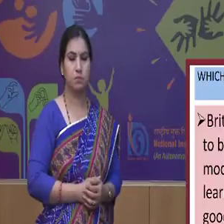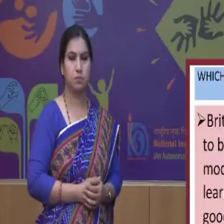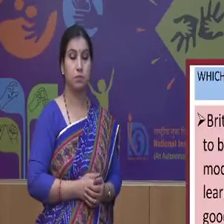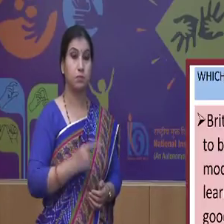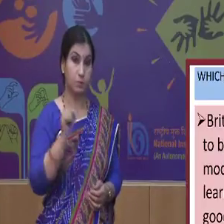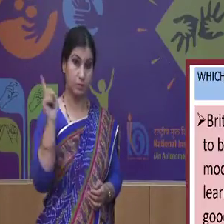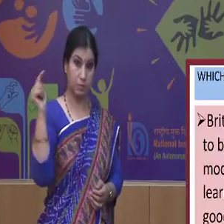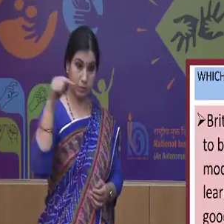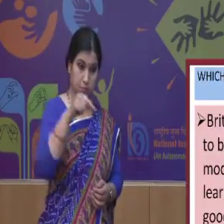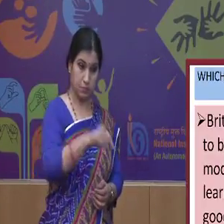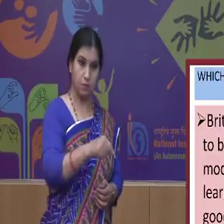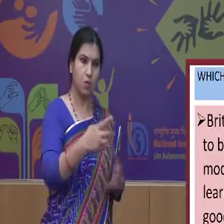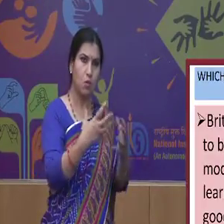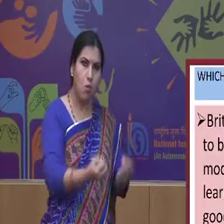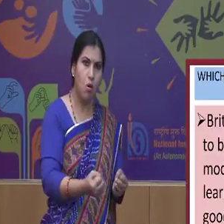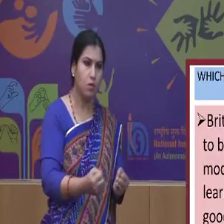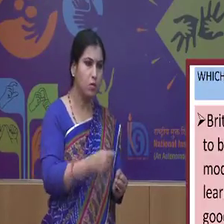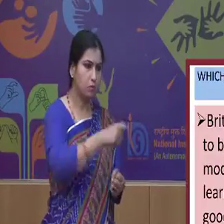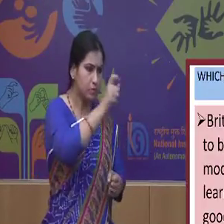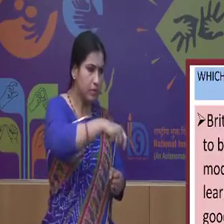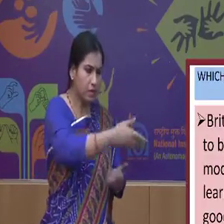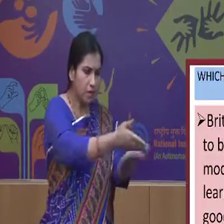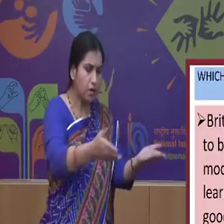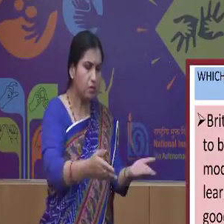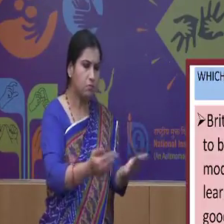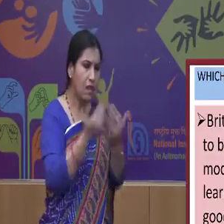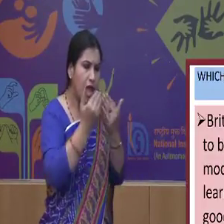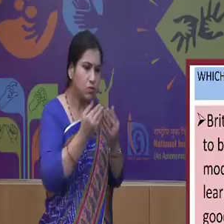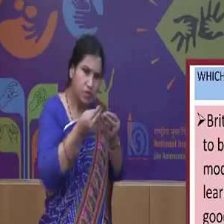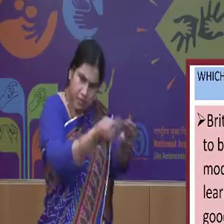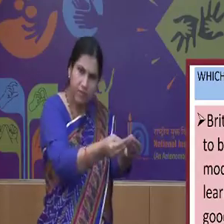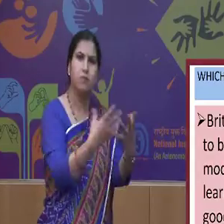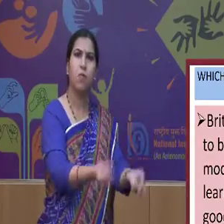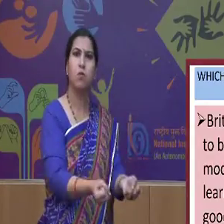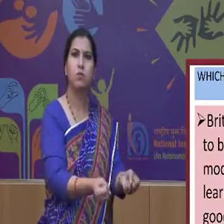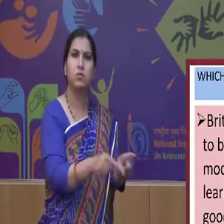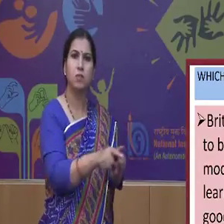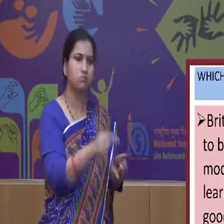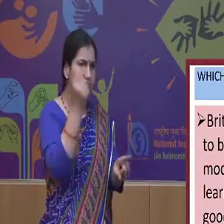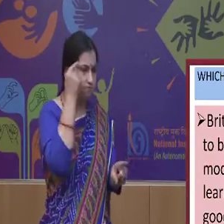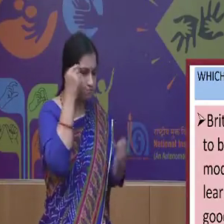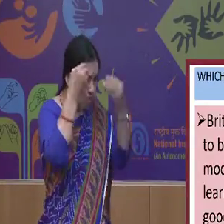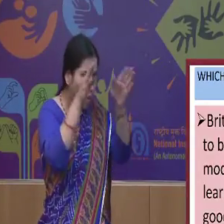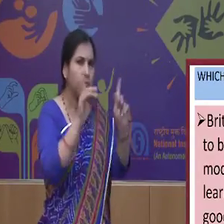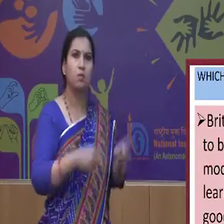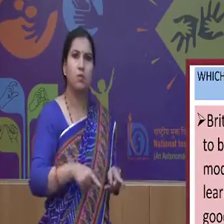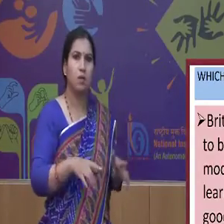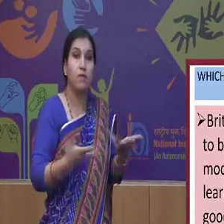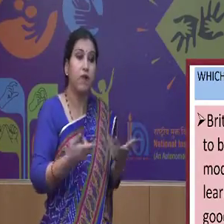They wanted the Indians to become educated and modern so that they could learn to use the